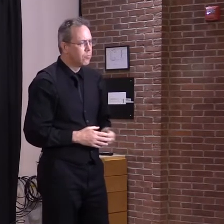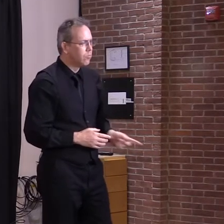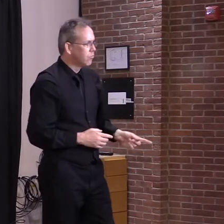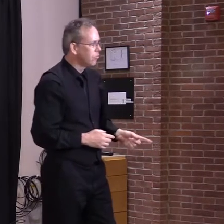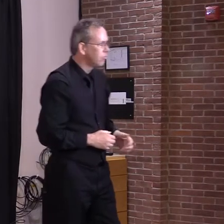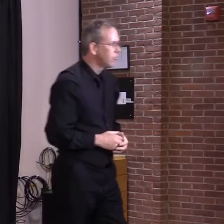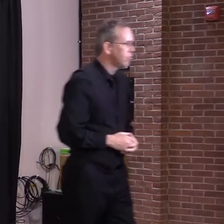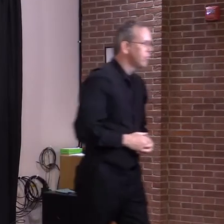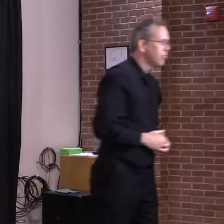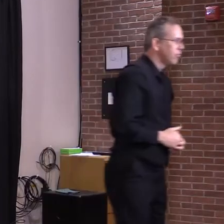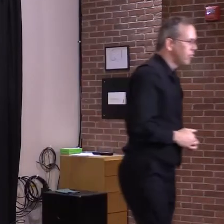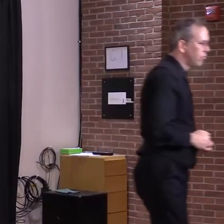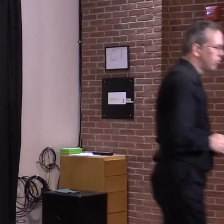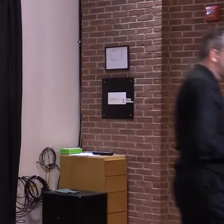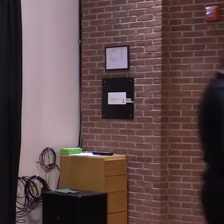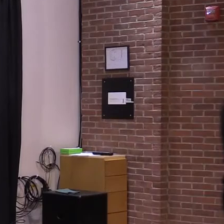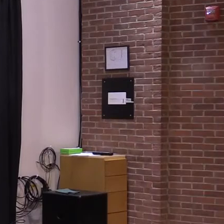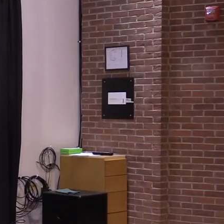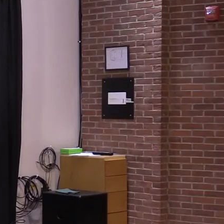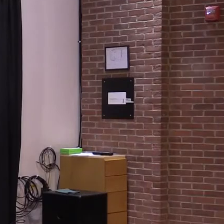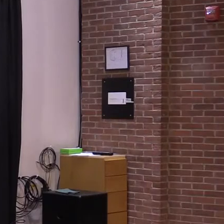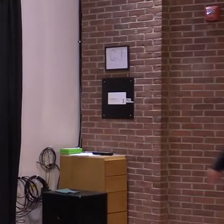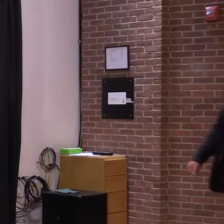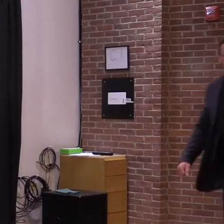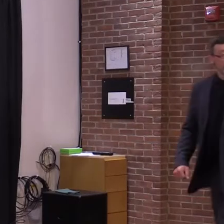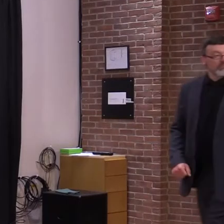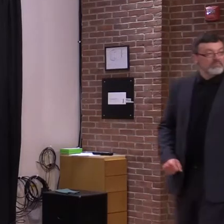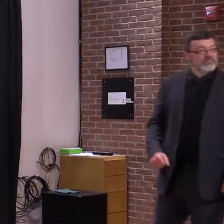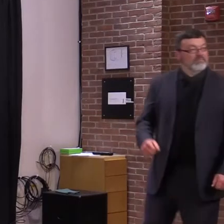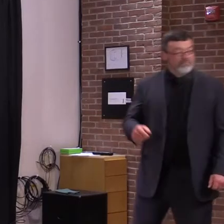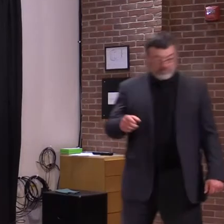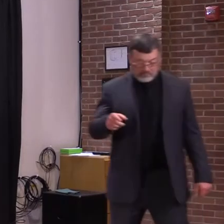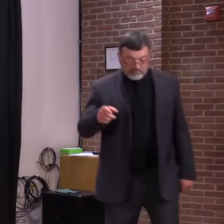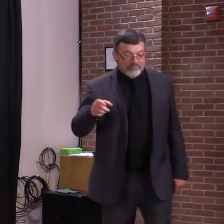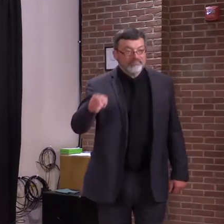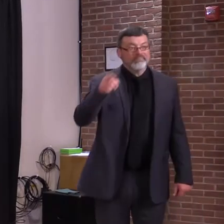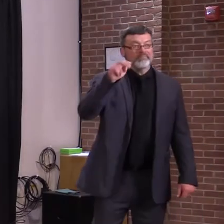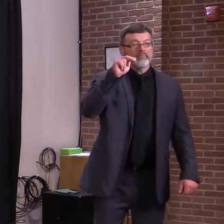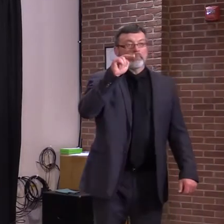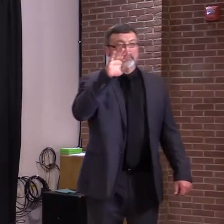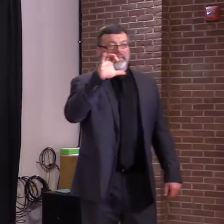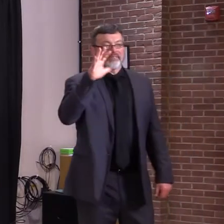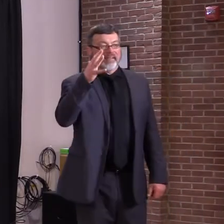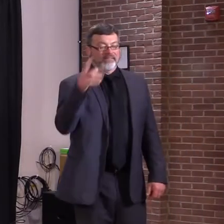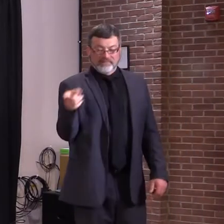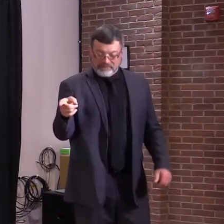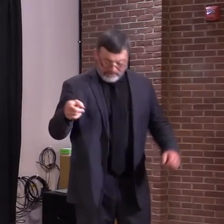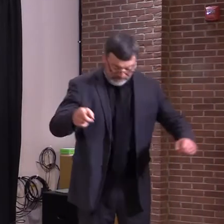To the phone, starting with Sid, NBC 5.